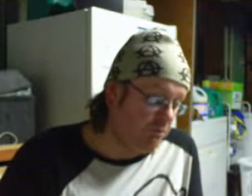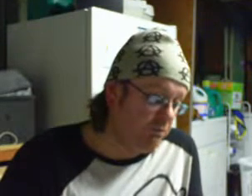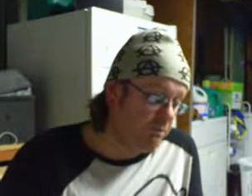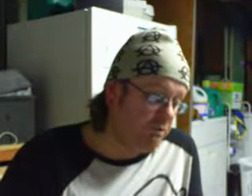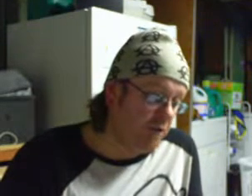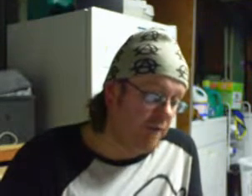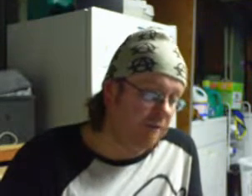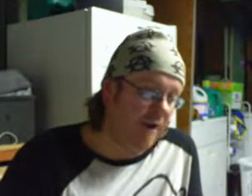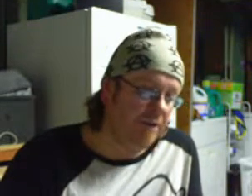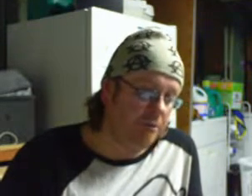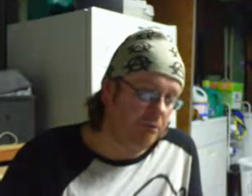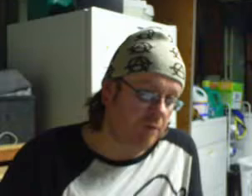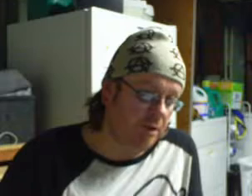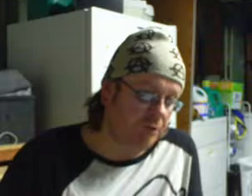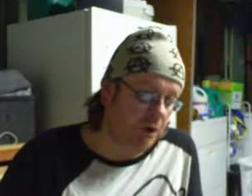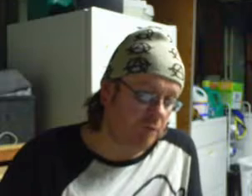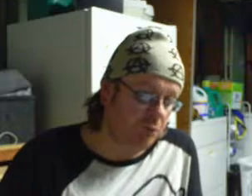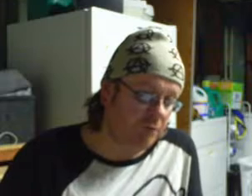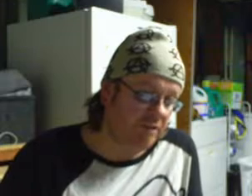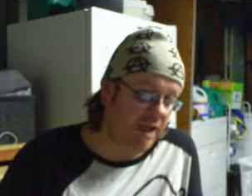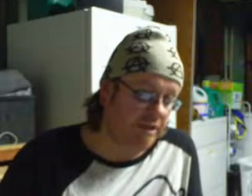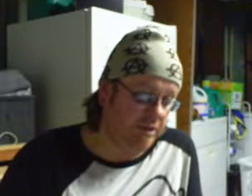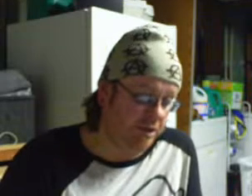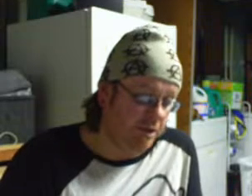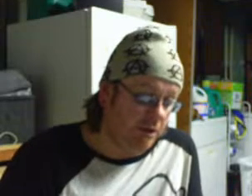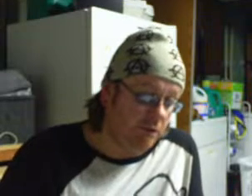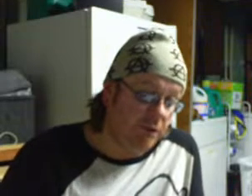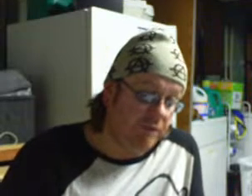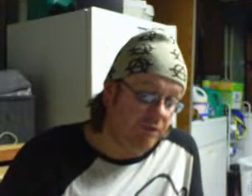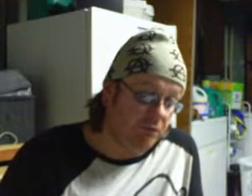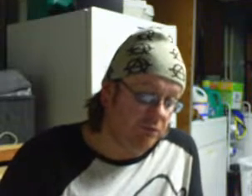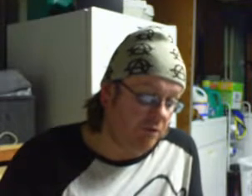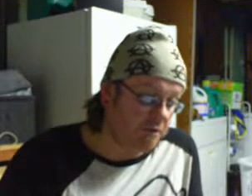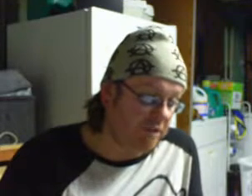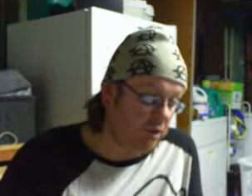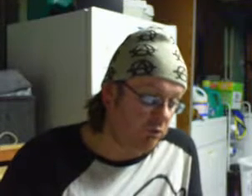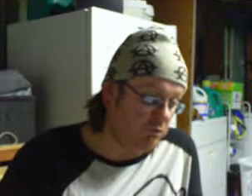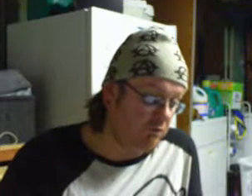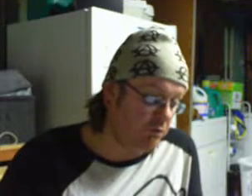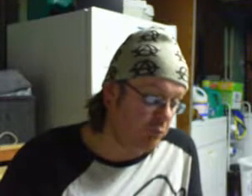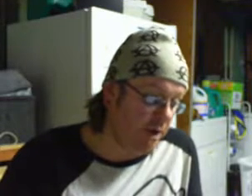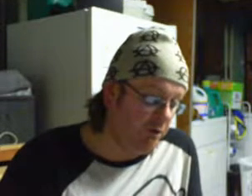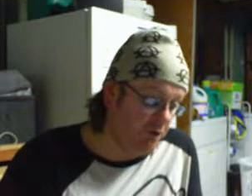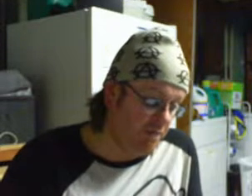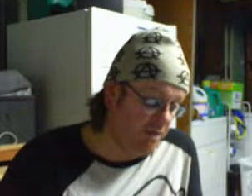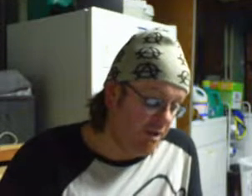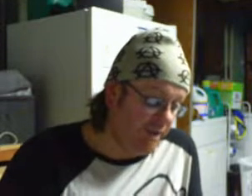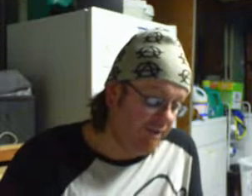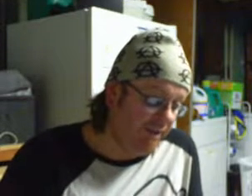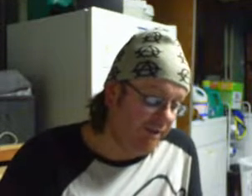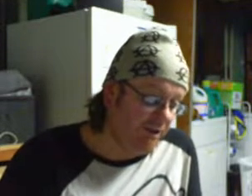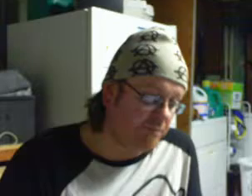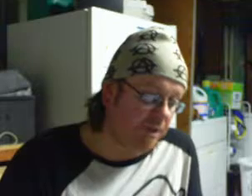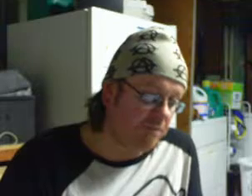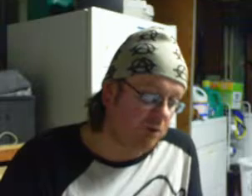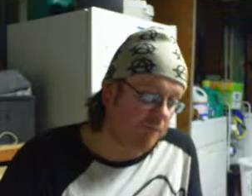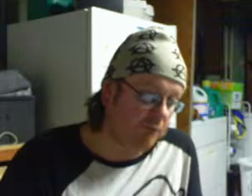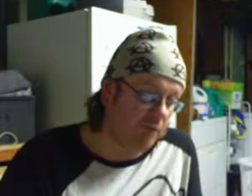spent the night lying on the ground, covered with sacking. The officials of his household stood round him, intending to get him off the ground, but